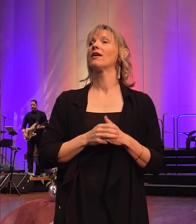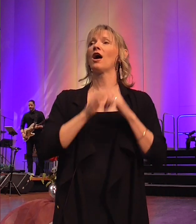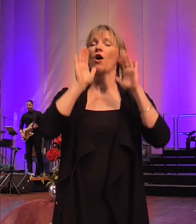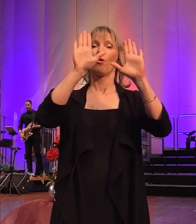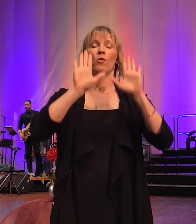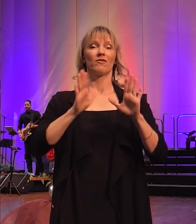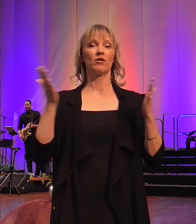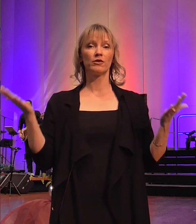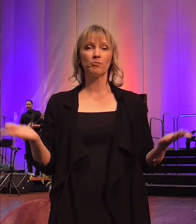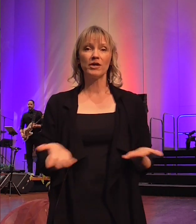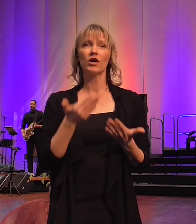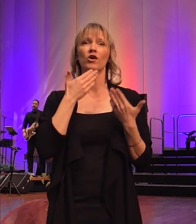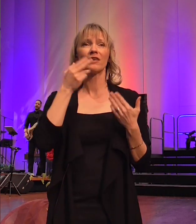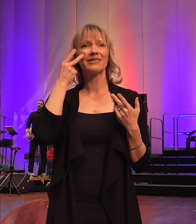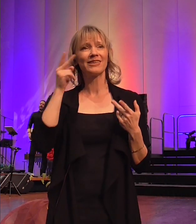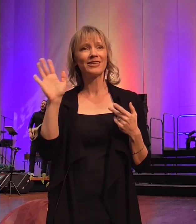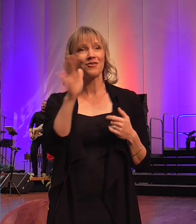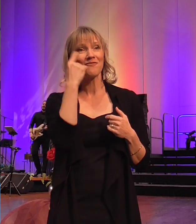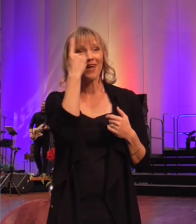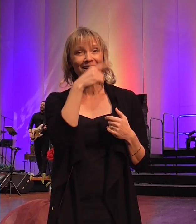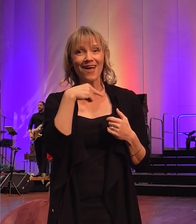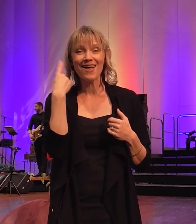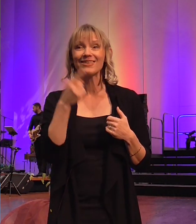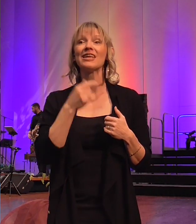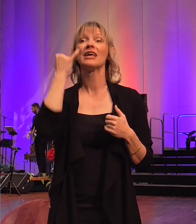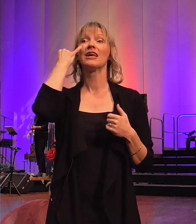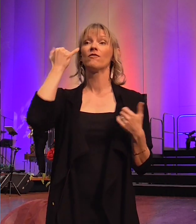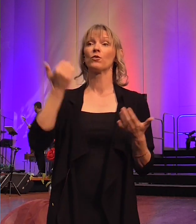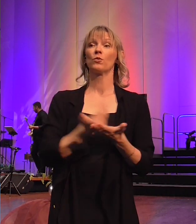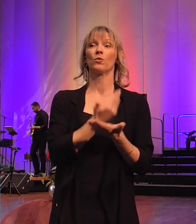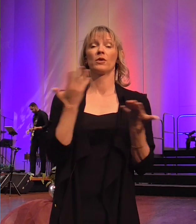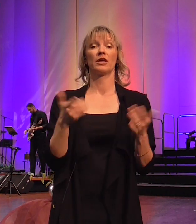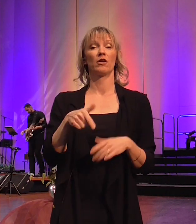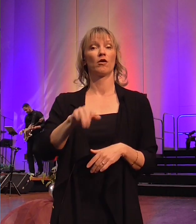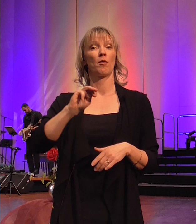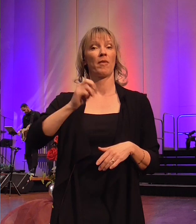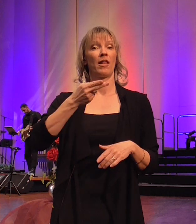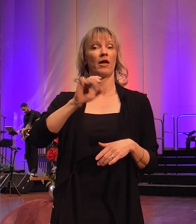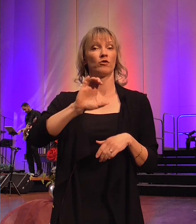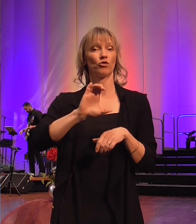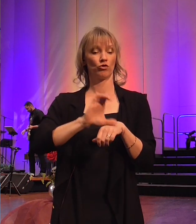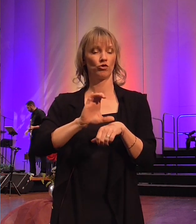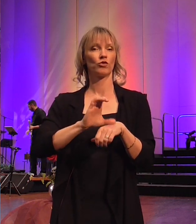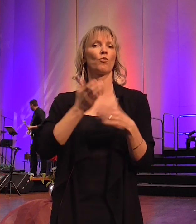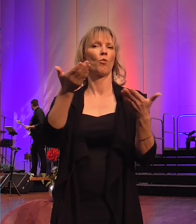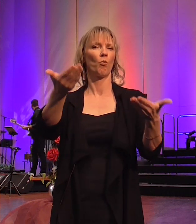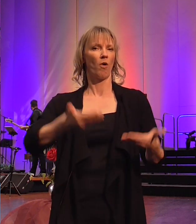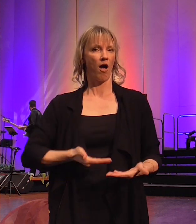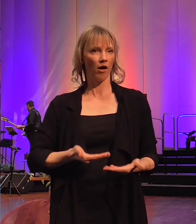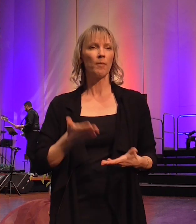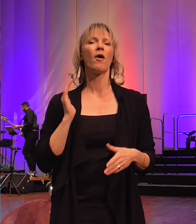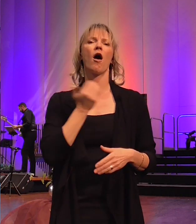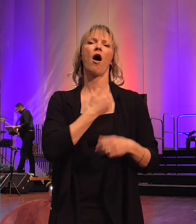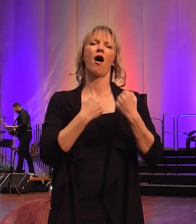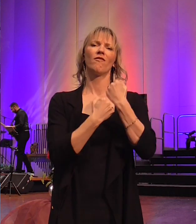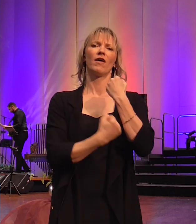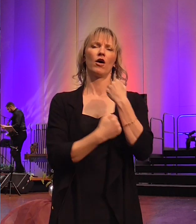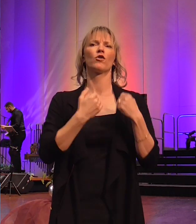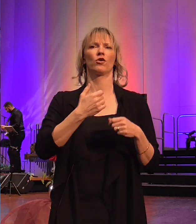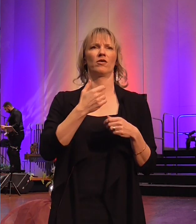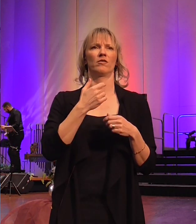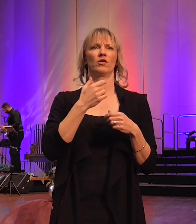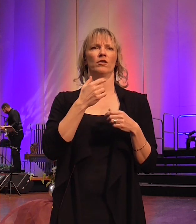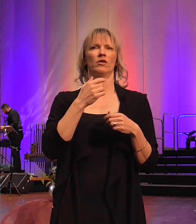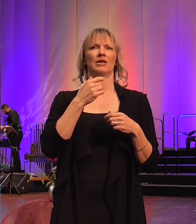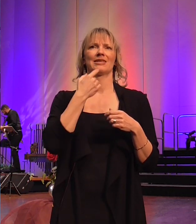Wonderful to be here. So good to see your faces. If you're new to Mile High Church, we welcome you here. Our founder, Ernest Holmes, tells a story